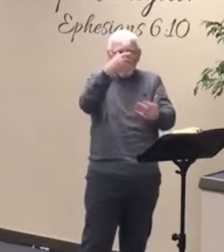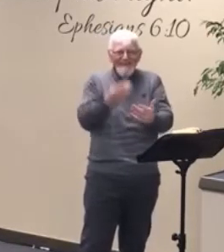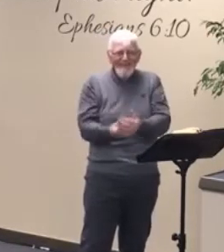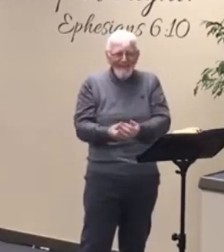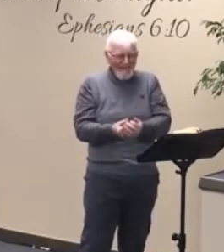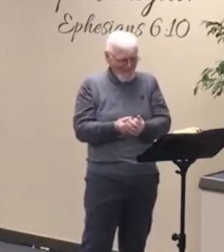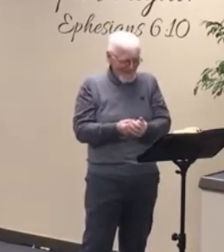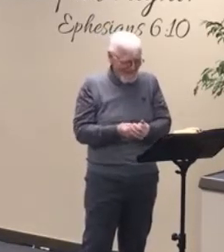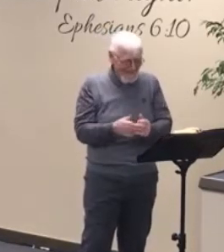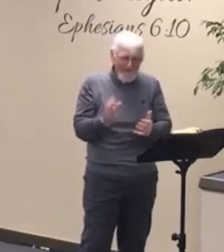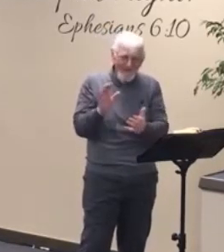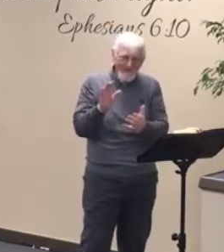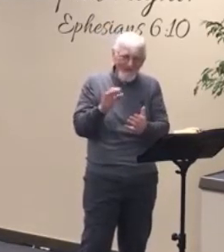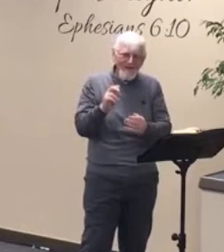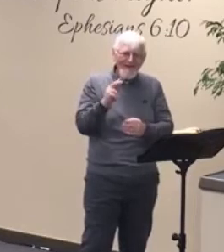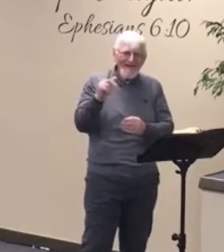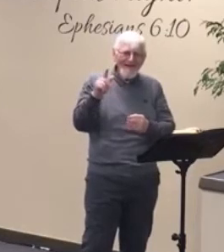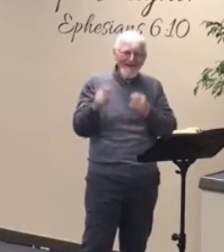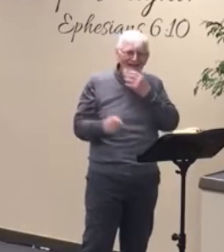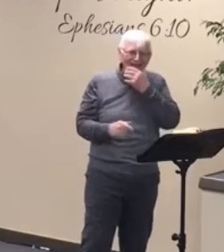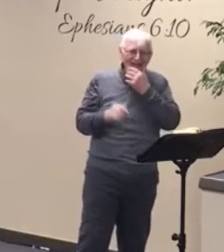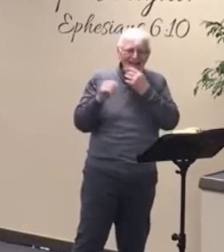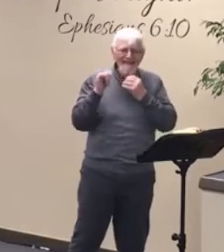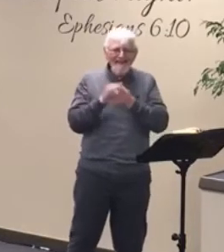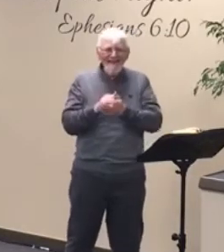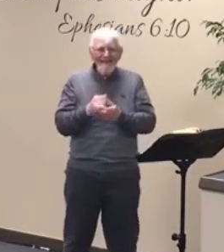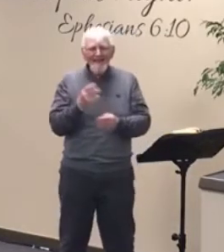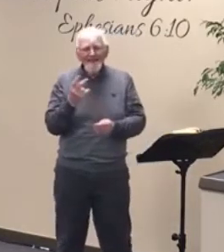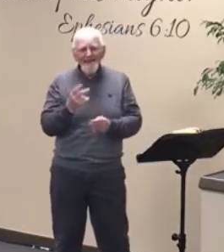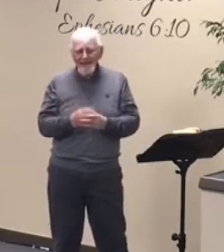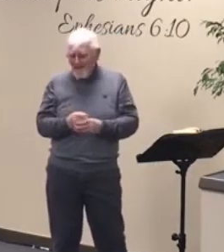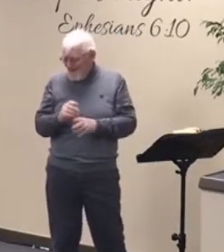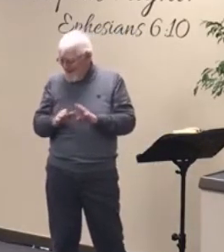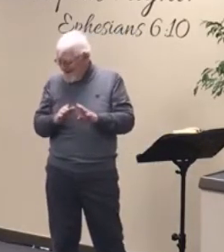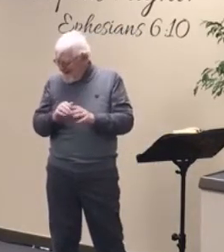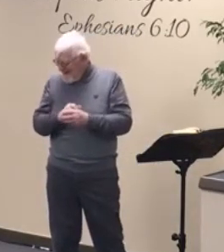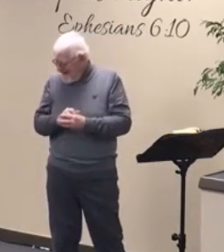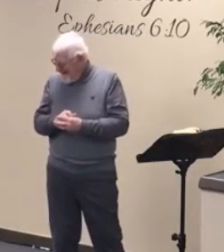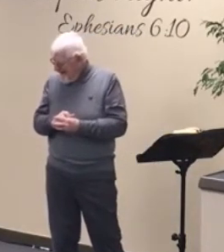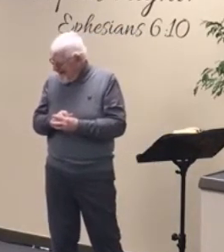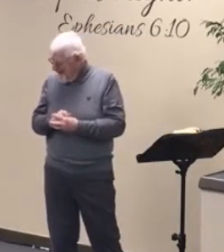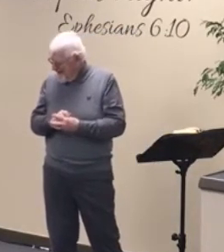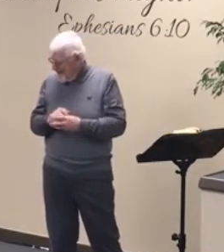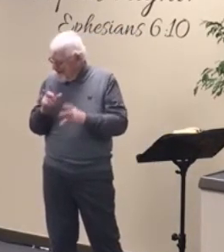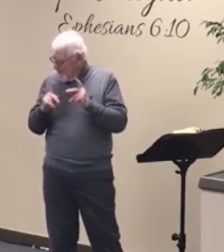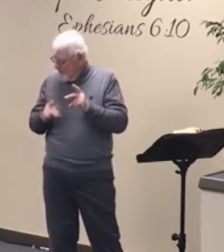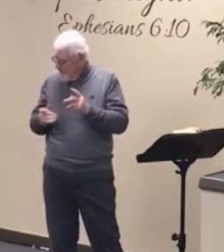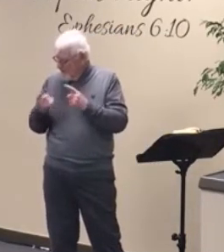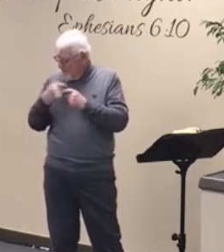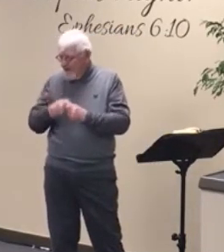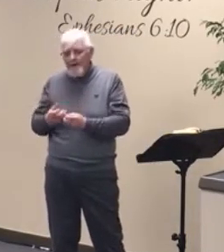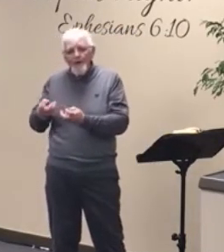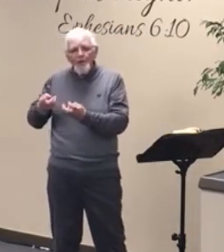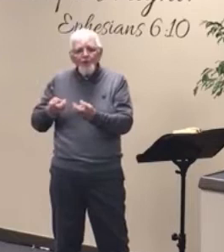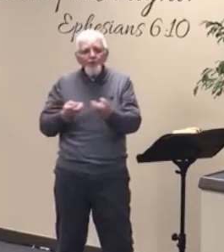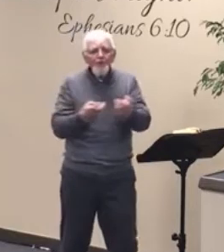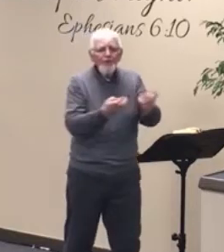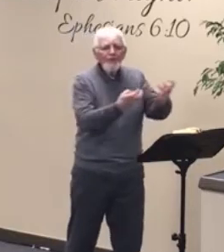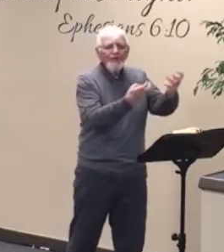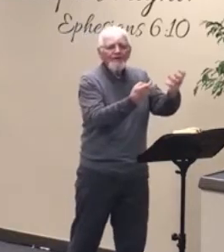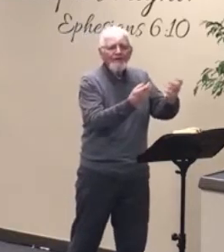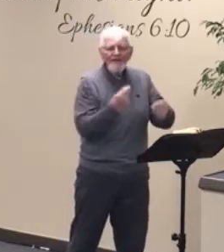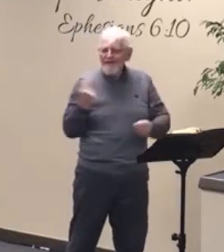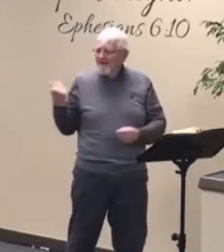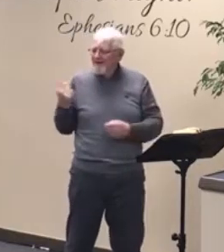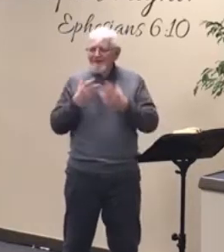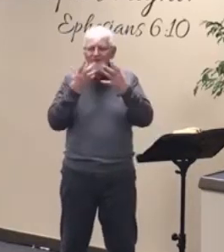hill this was. So I scooched up there and did it again, I scooched up there and did it again. Then these people came out with sleds and wanted to start sledding, and I was just too embarrassed,